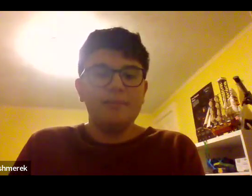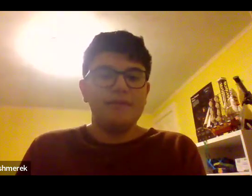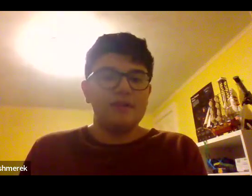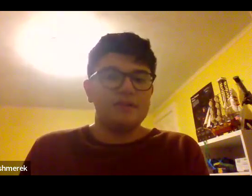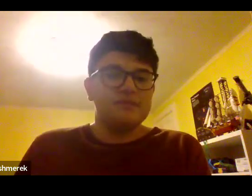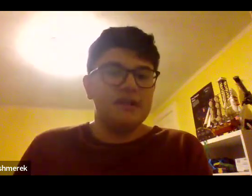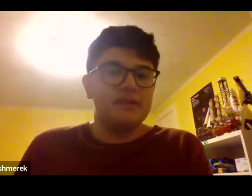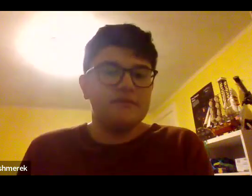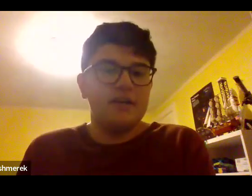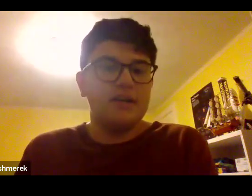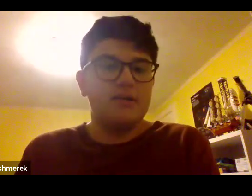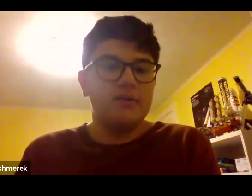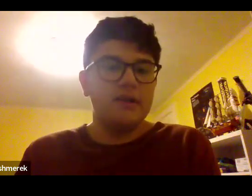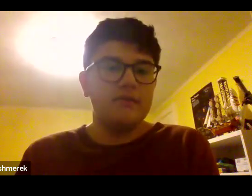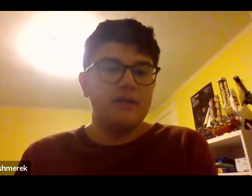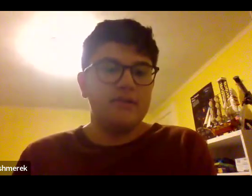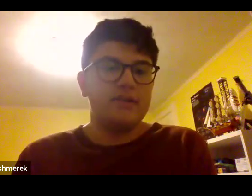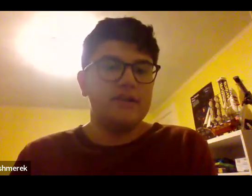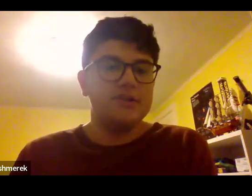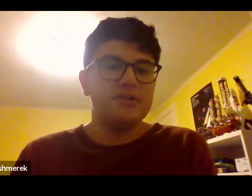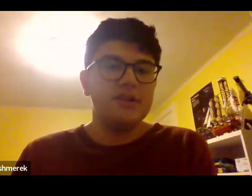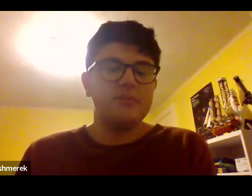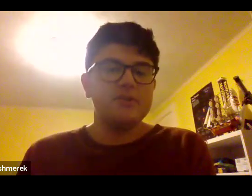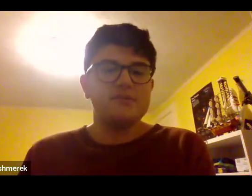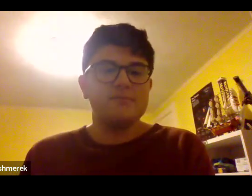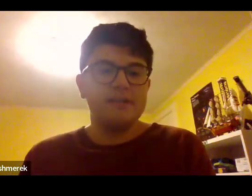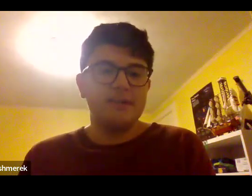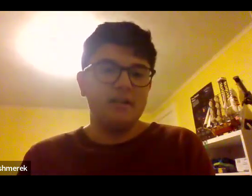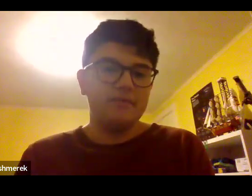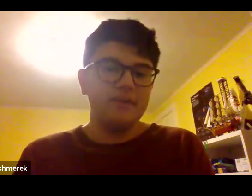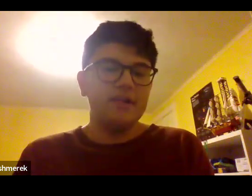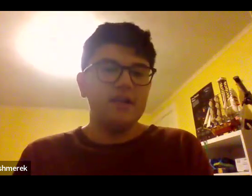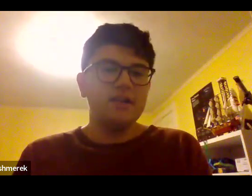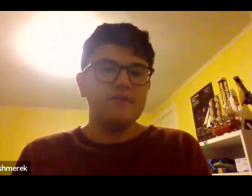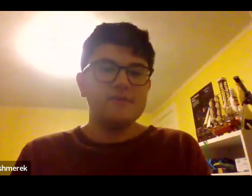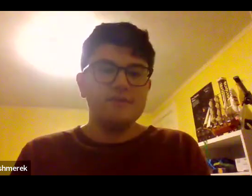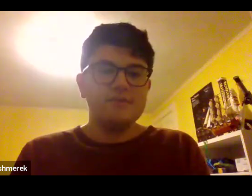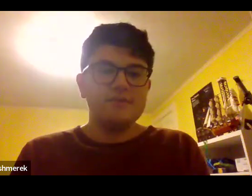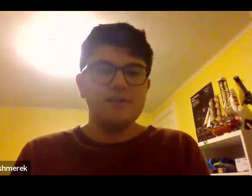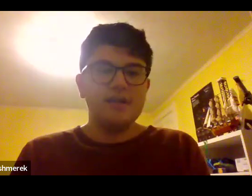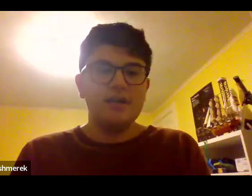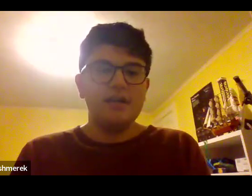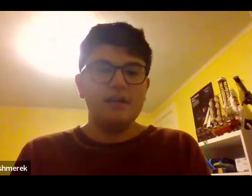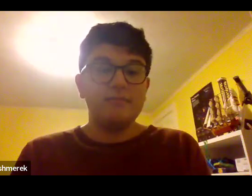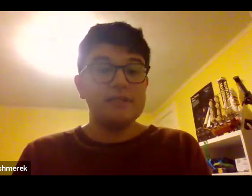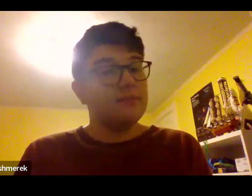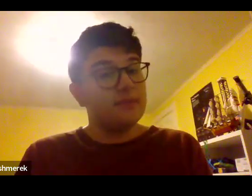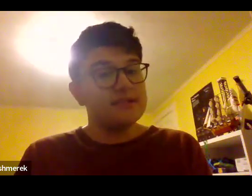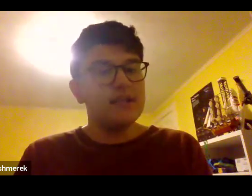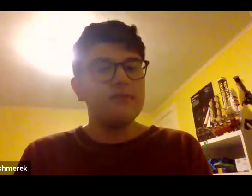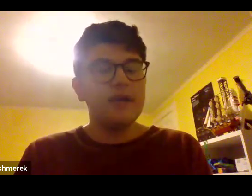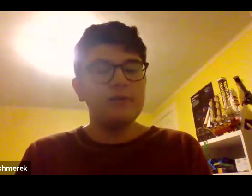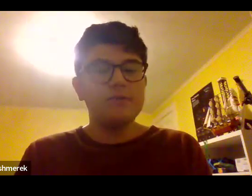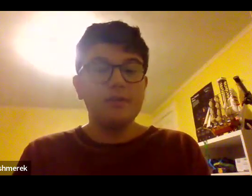A lot of people I think are kind of going around the issue here, which is mental health. a lot of students, for